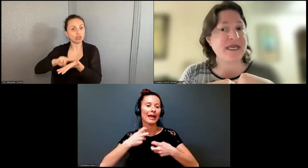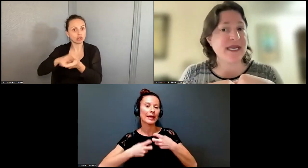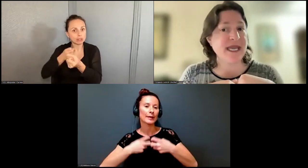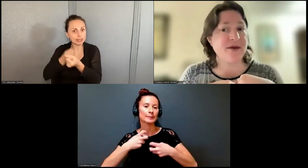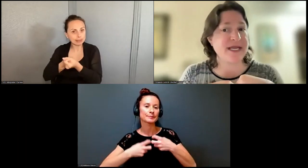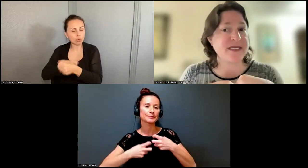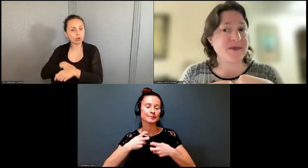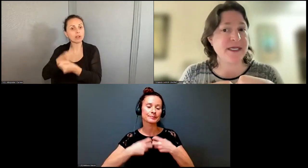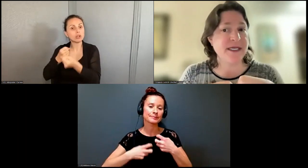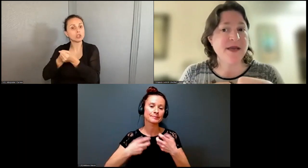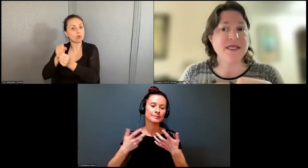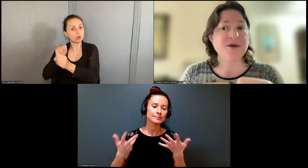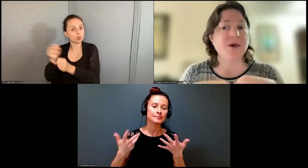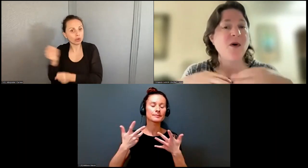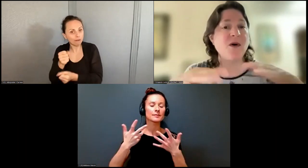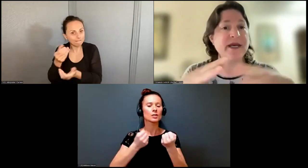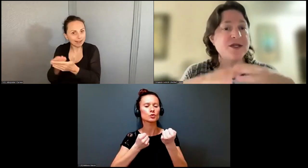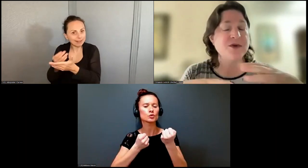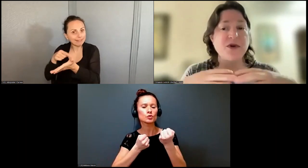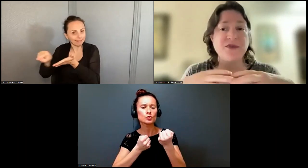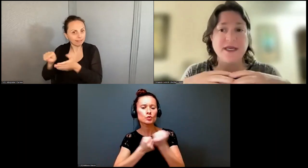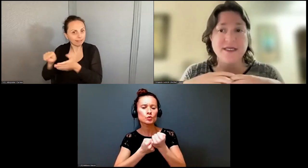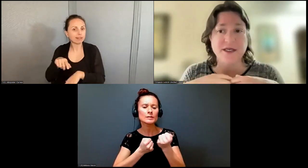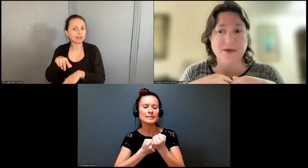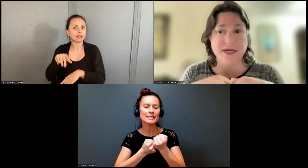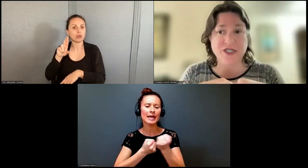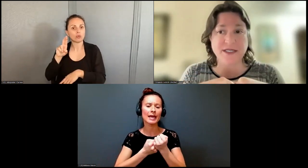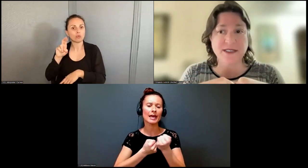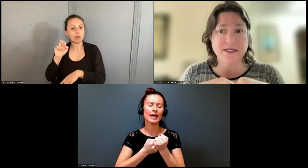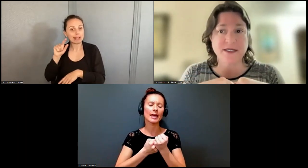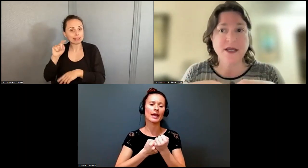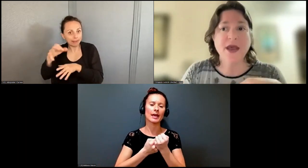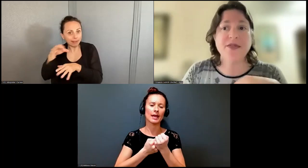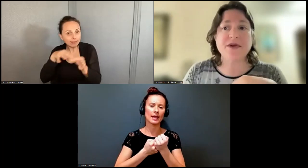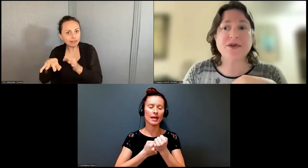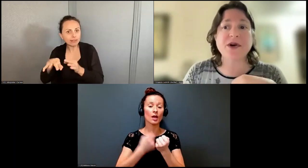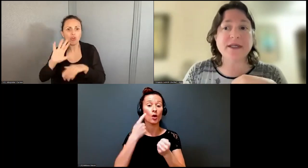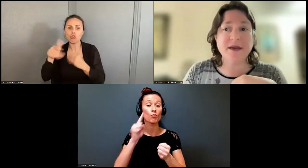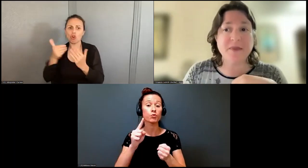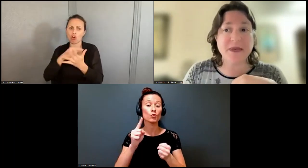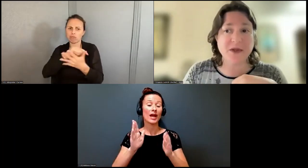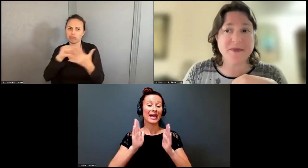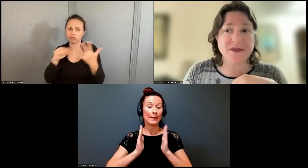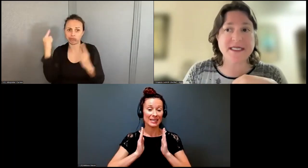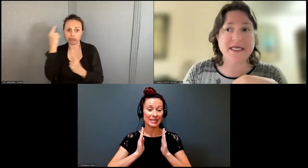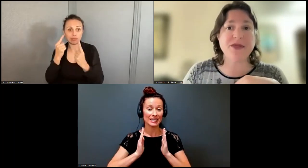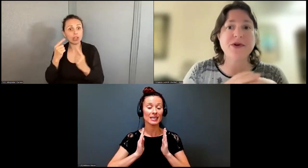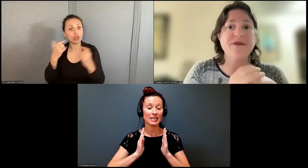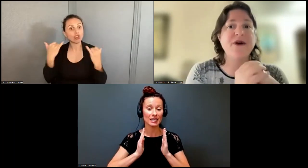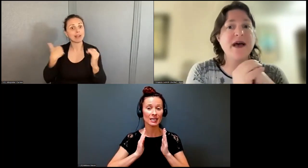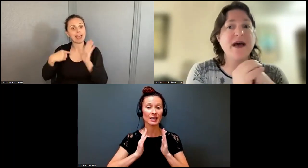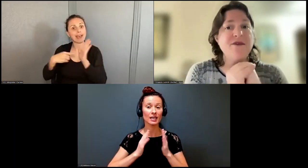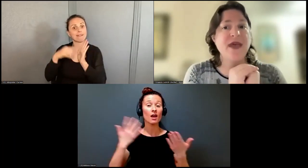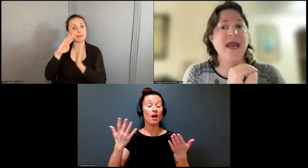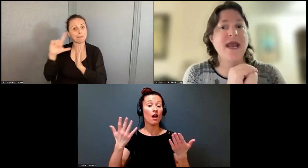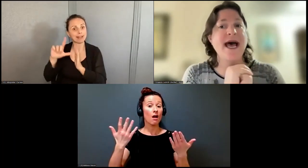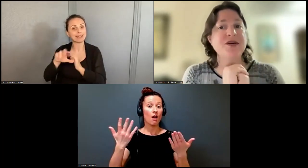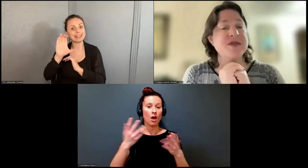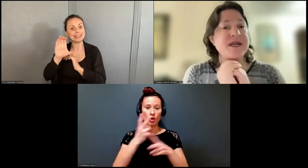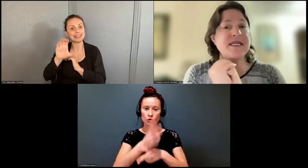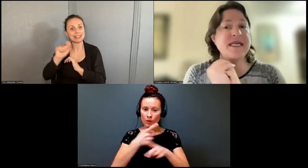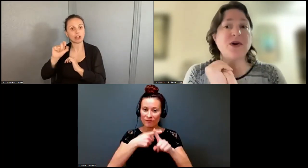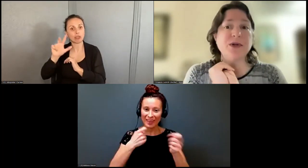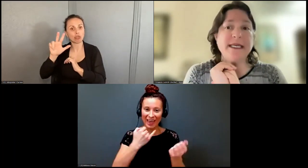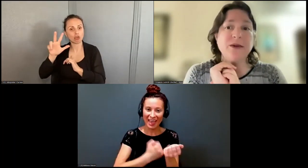worker funding, and respite. These are all interwoven considerations. There's currently a bill, Bill C-35, an